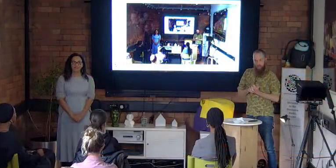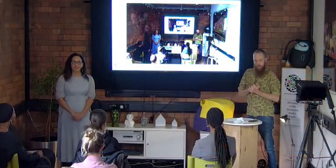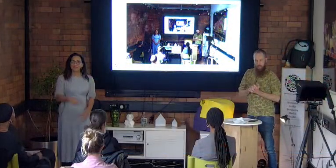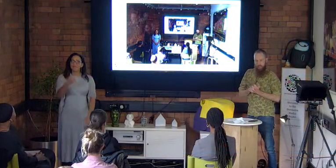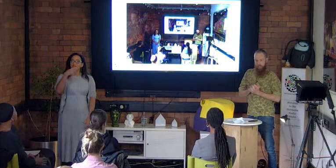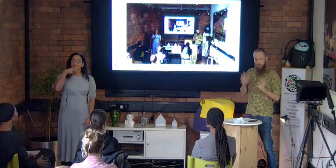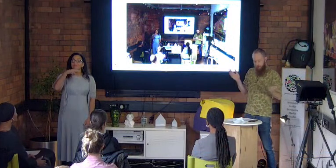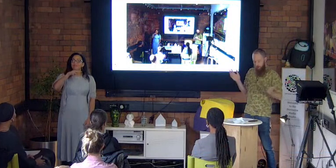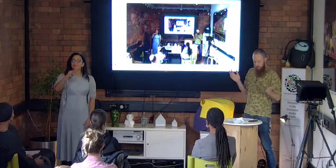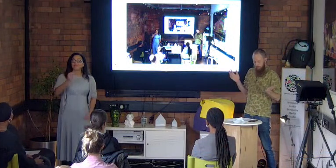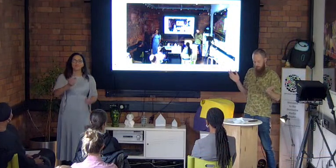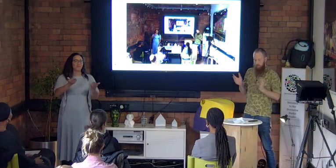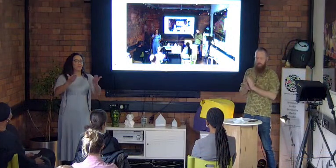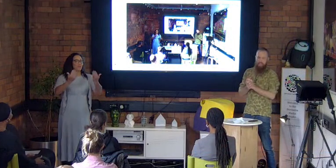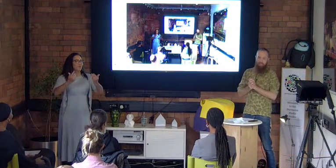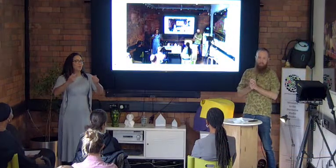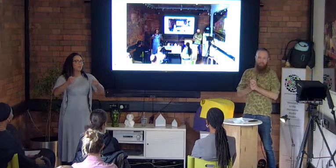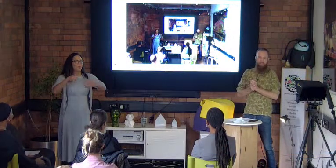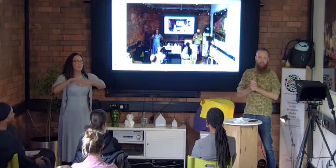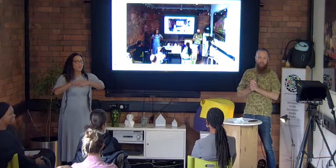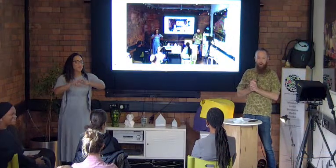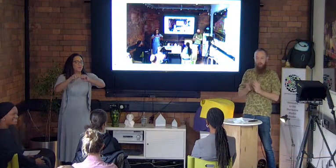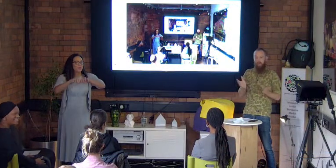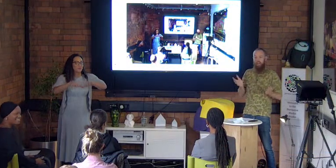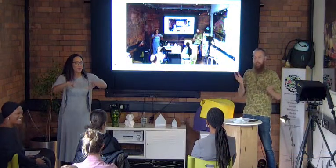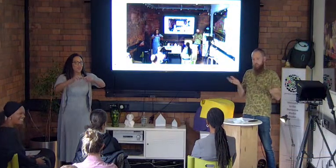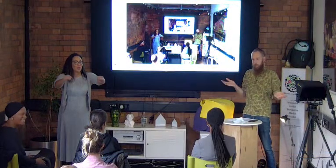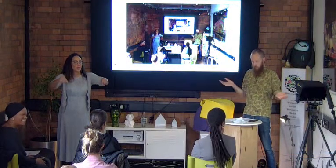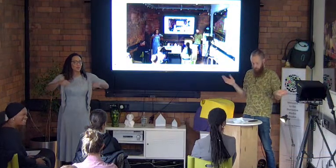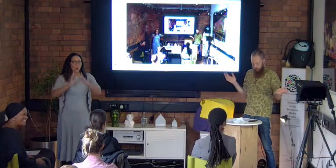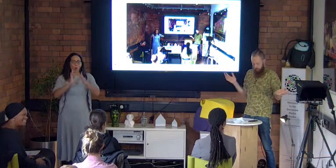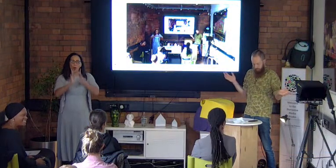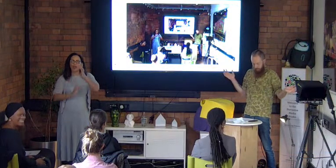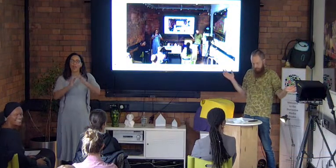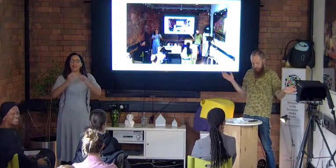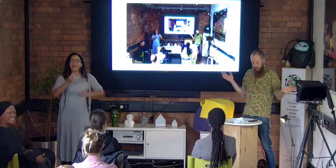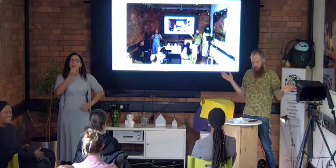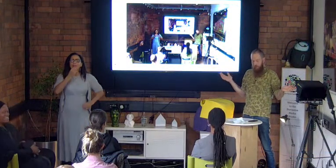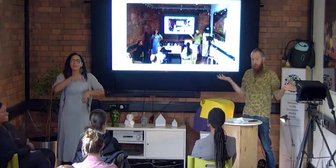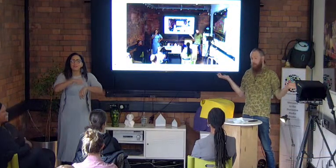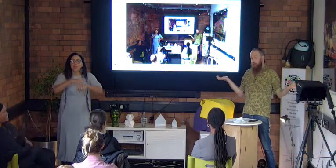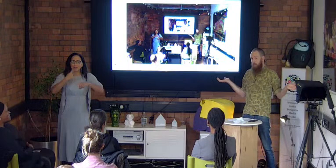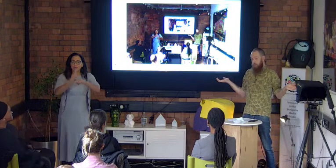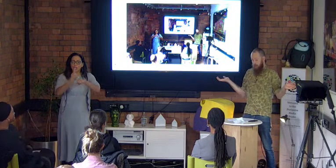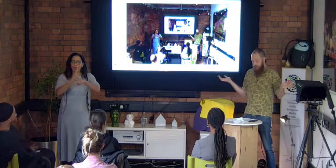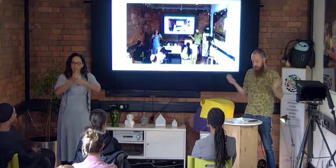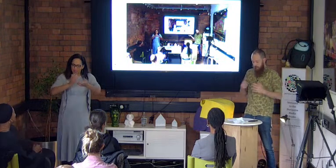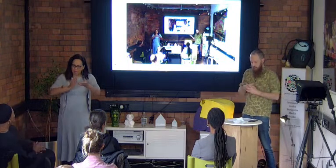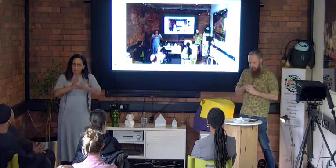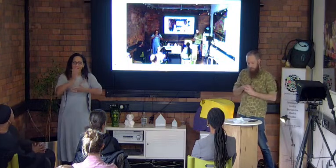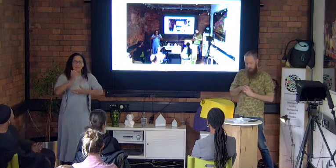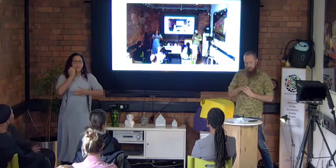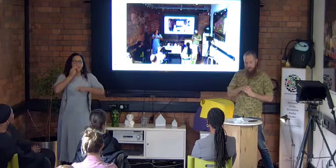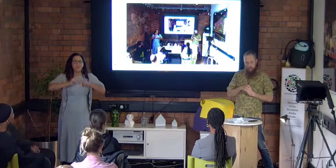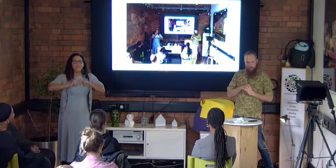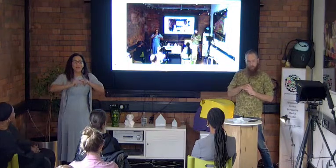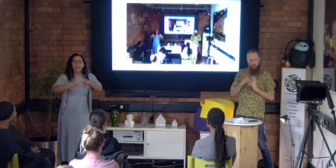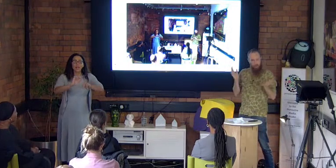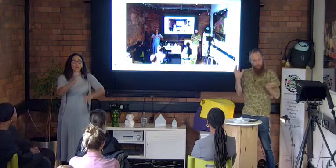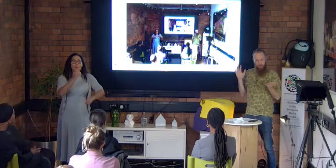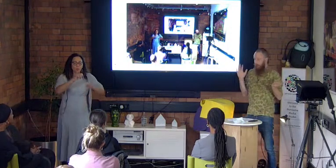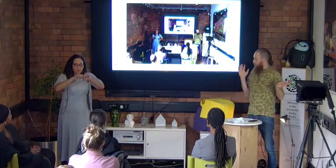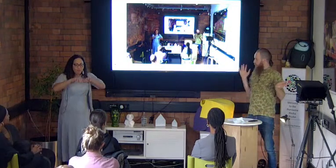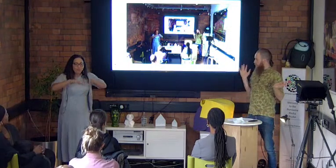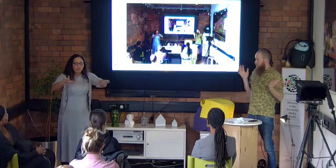Good afternoon and welcome to the Pervasive Media Studio online lunchtime talk. These talks are live every Friday at 1 p.m, beaming out